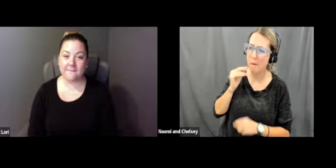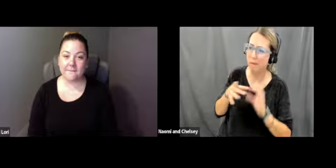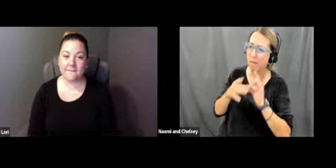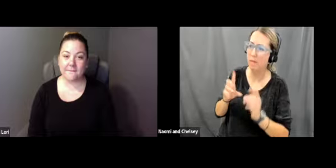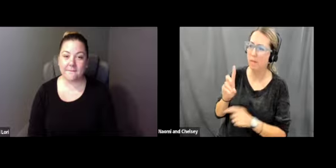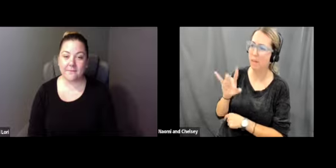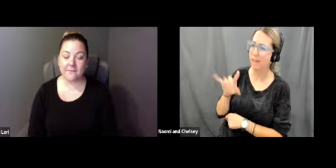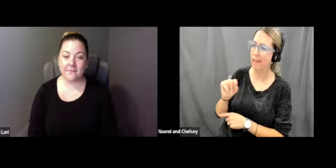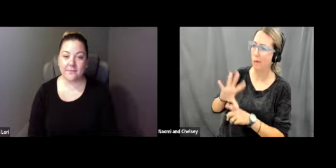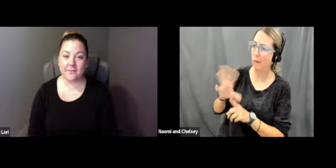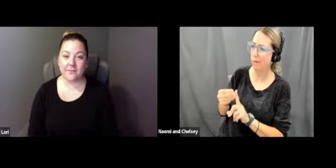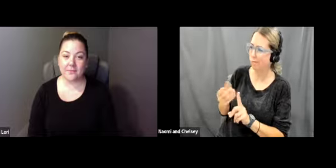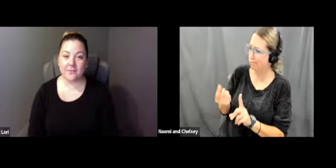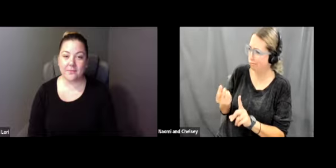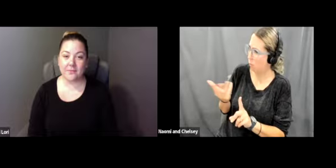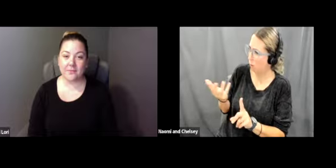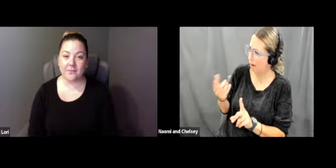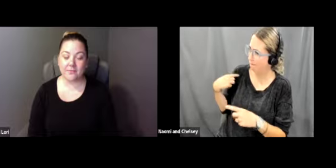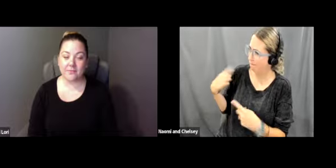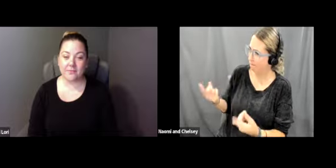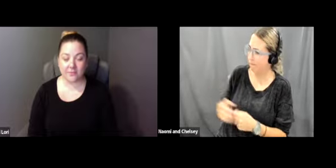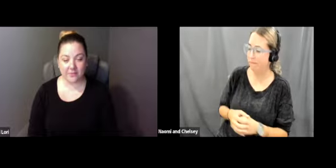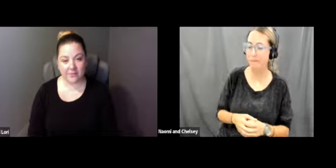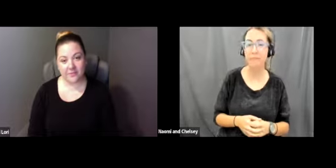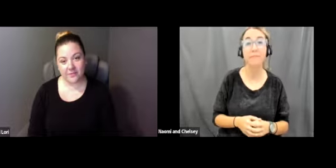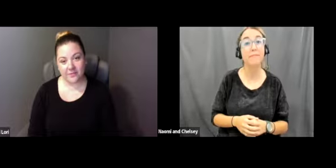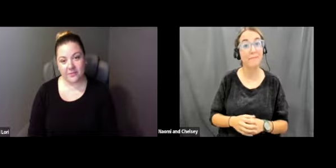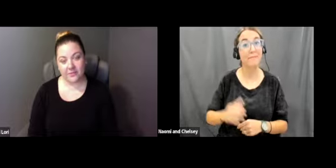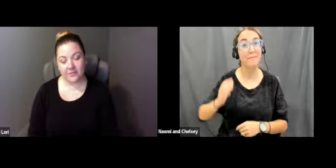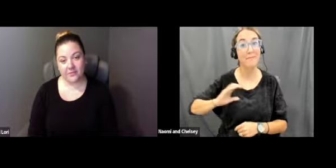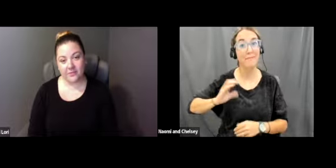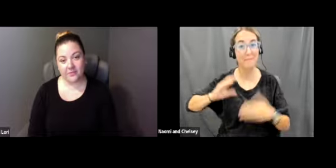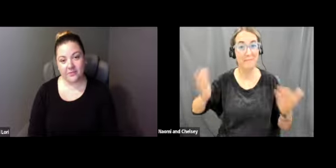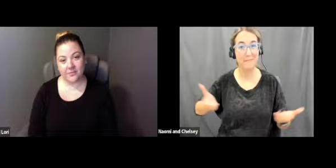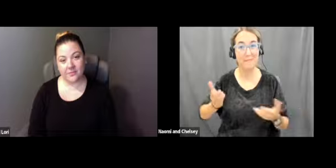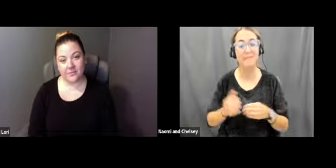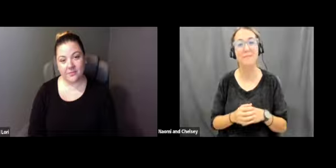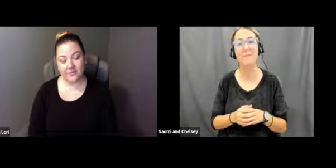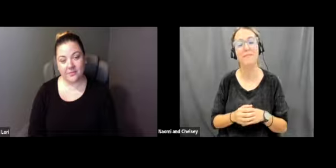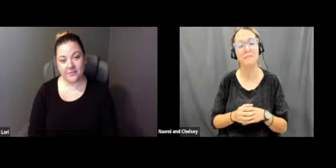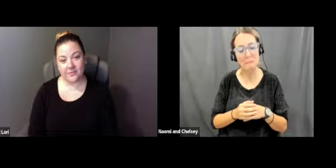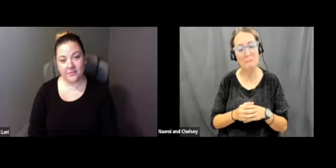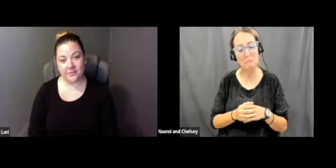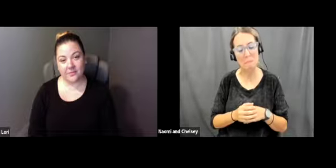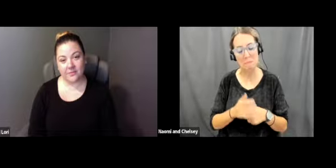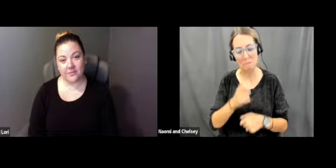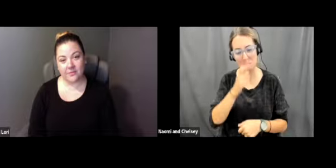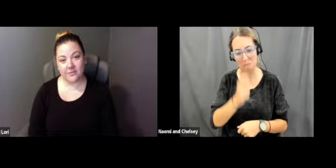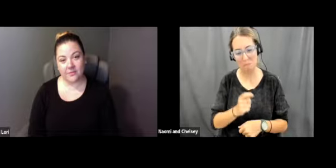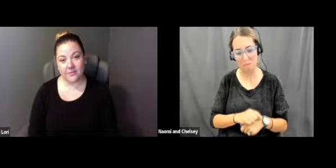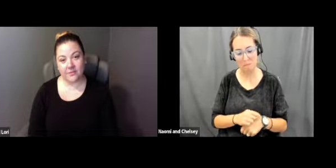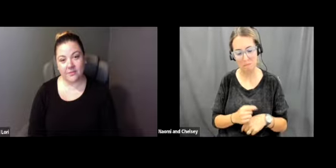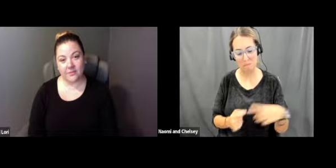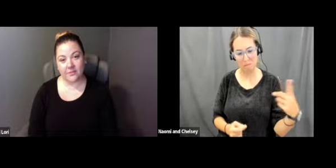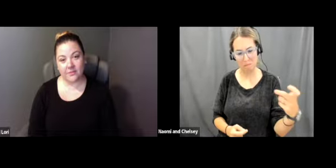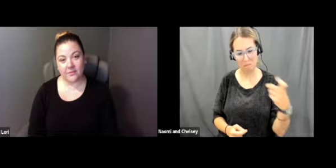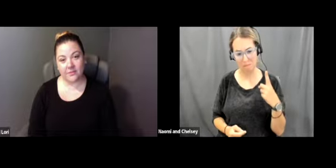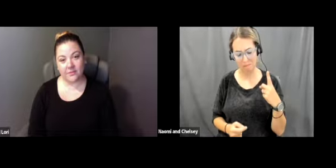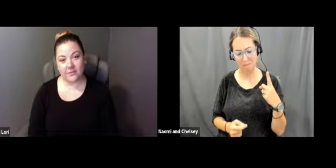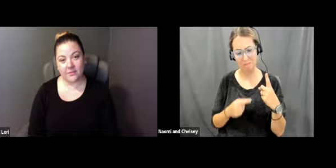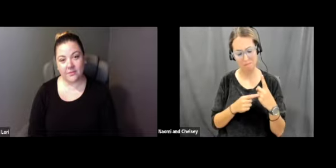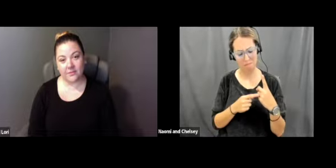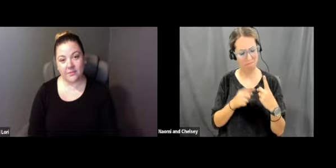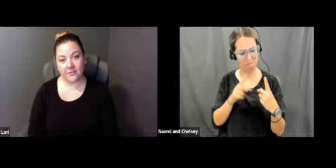here. Sure. So it's funny, that question a little bit, because if you had asked me maybe a few months ago